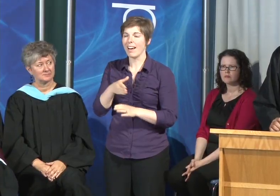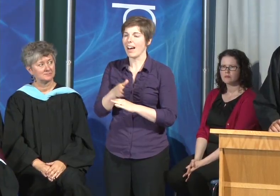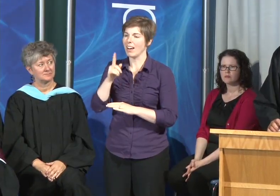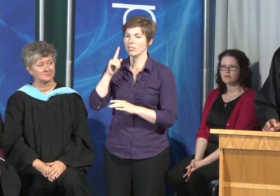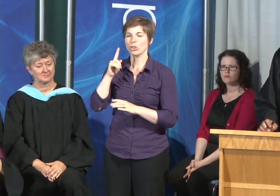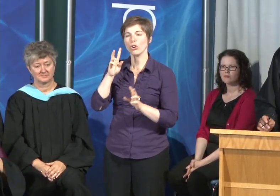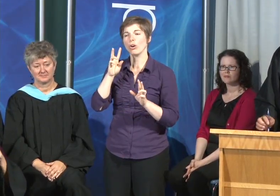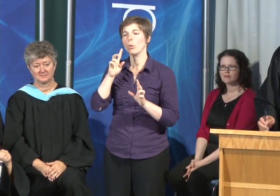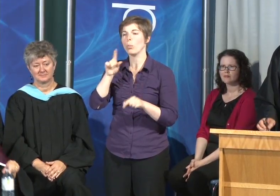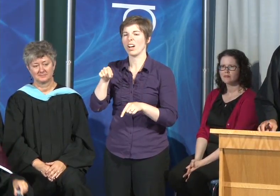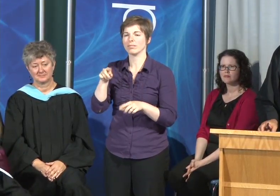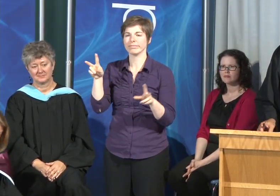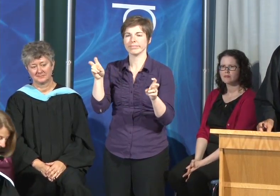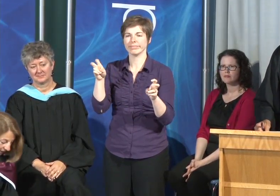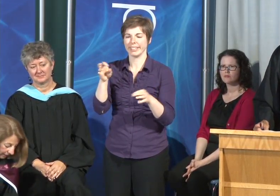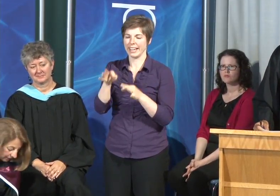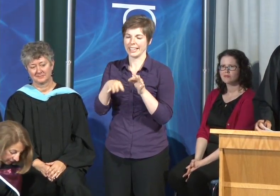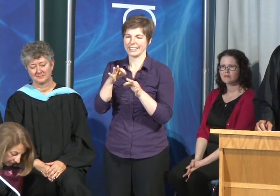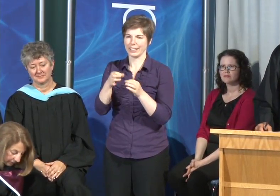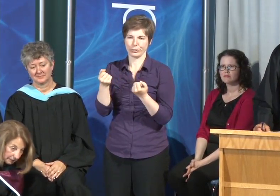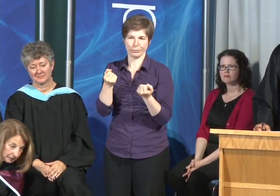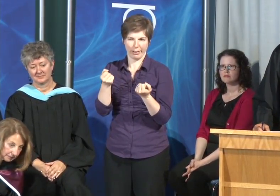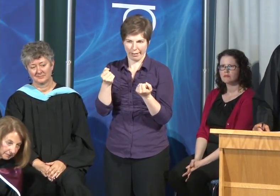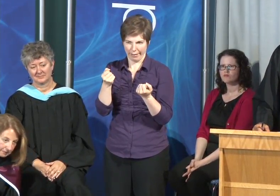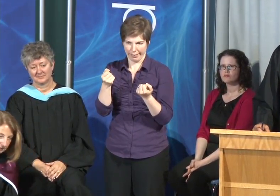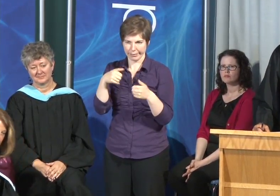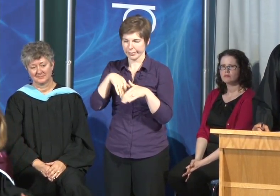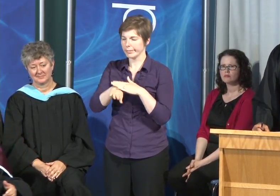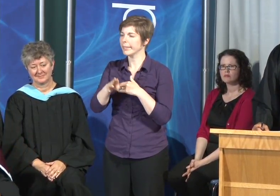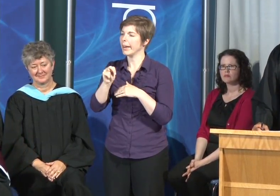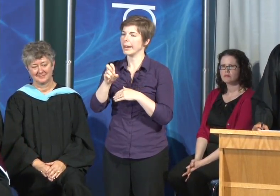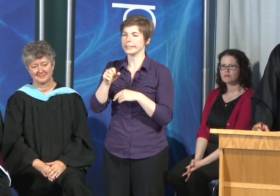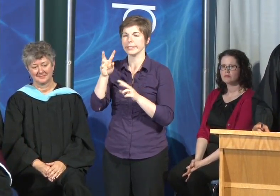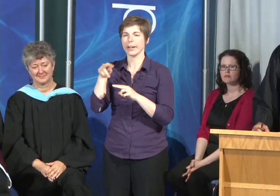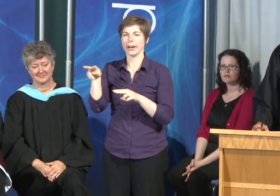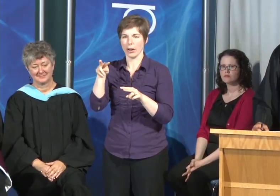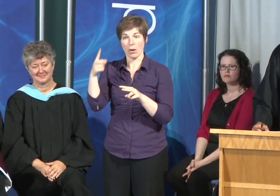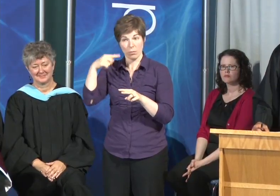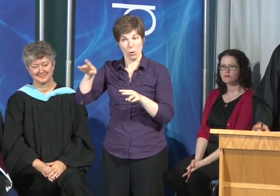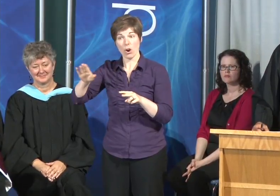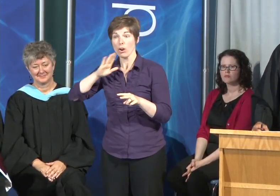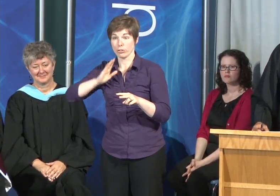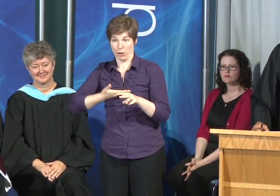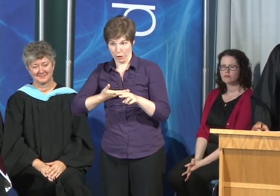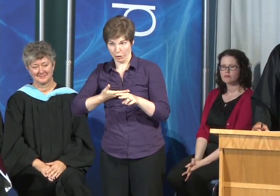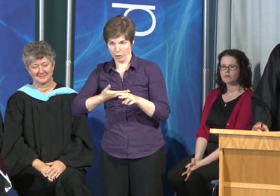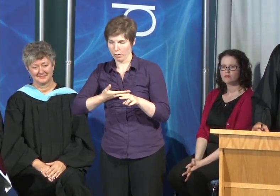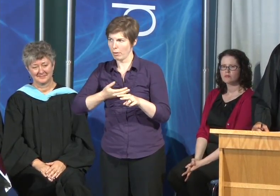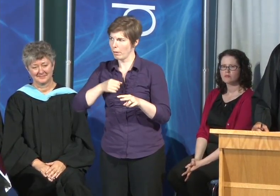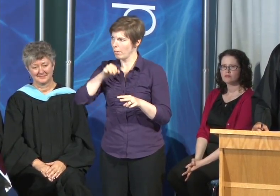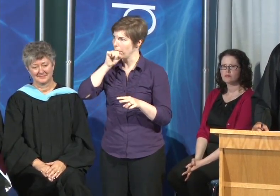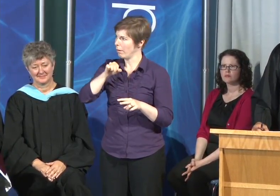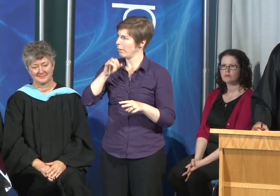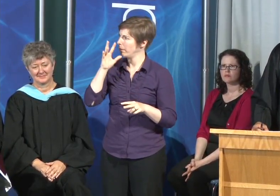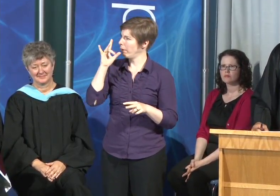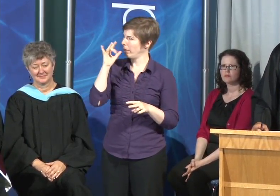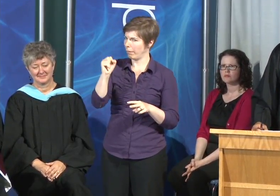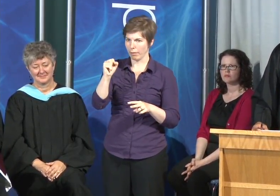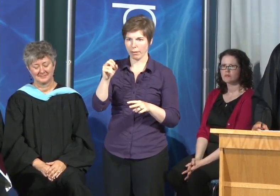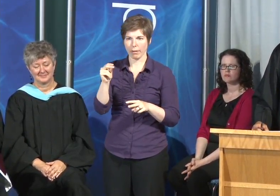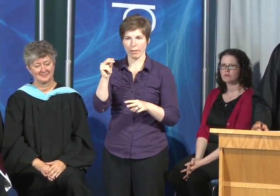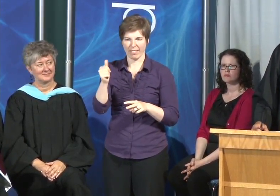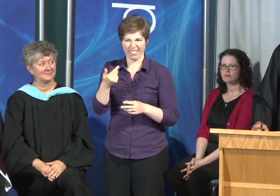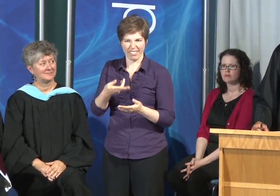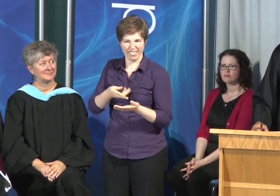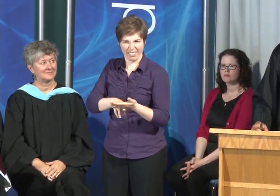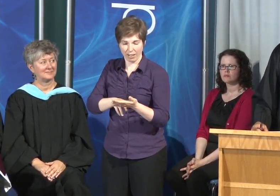orientation for her daughter, who was already accepted into the college. Now, she loved the atmosphere and immediately enrolled. The first thing she noticed